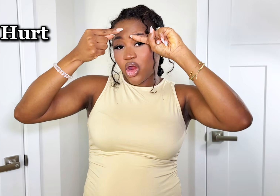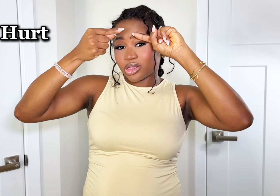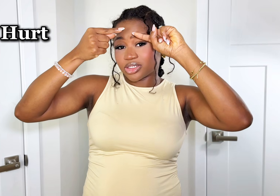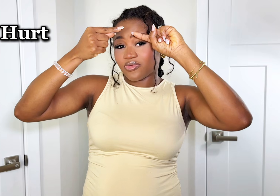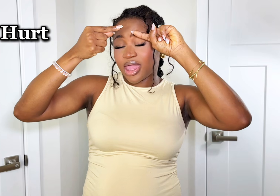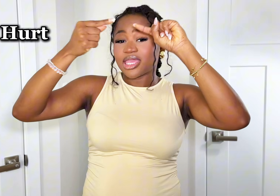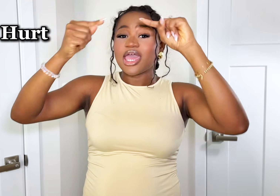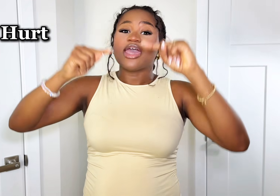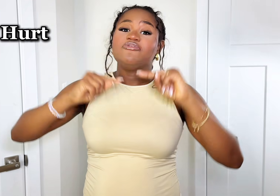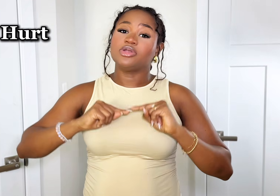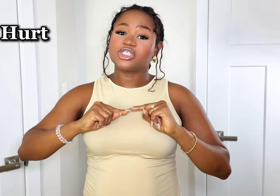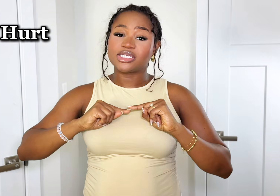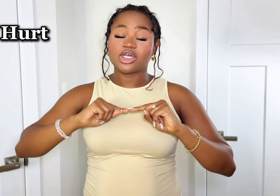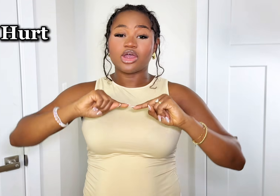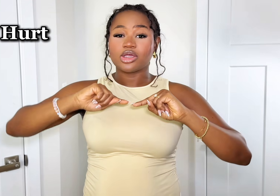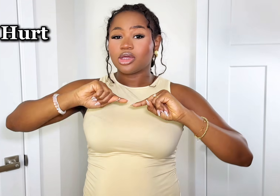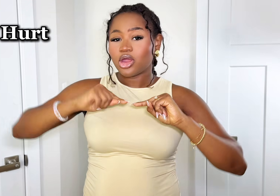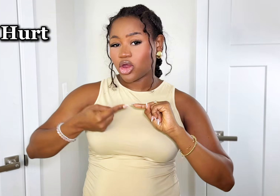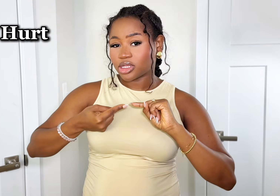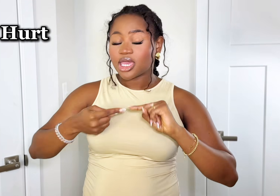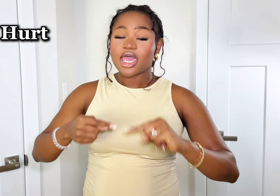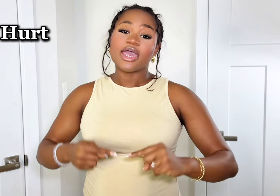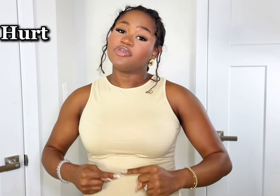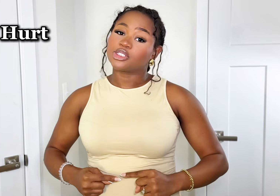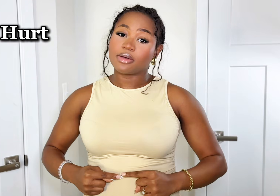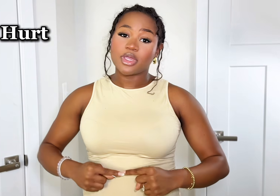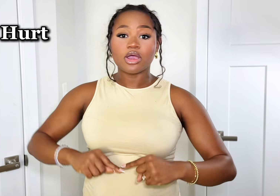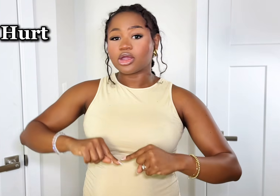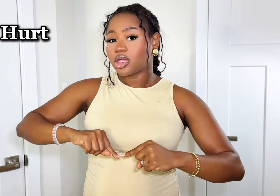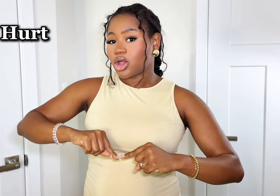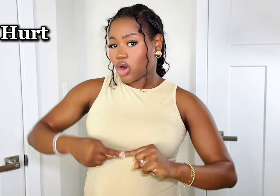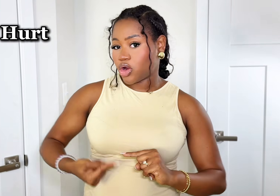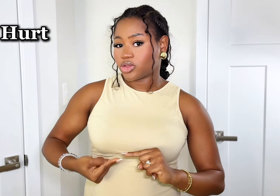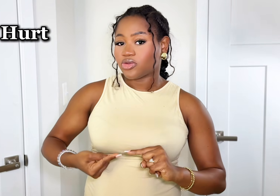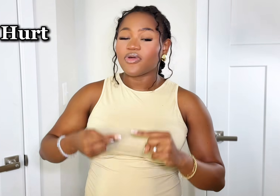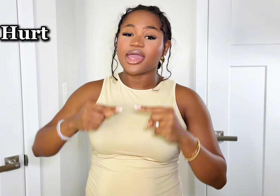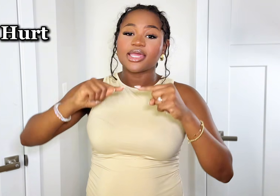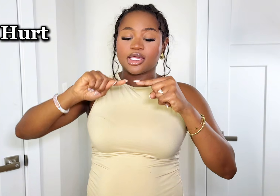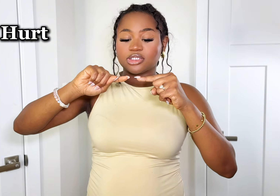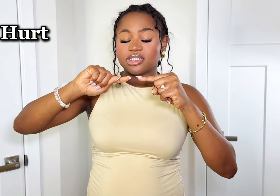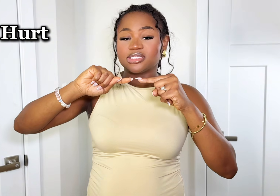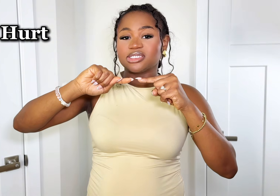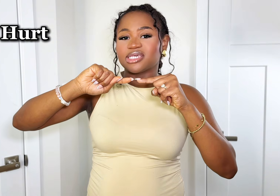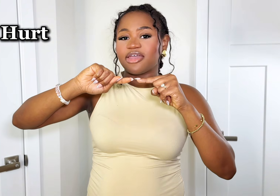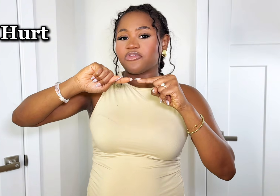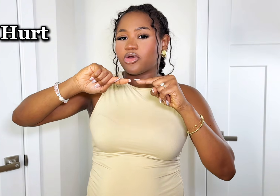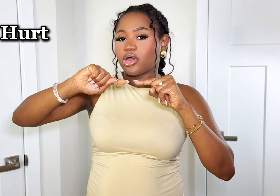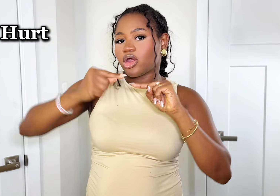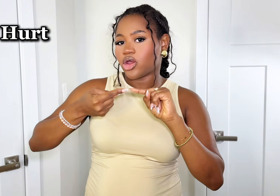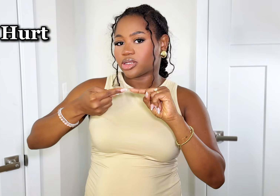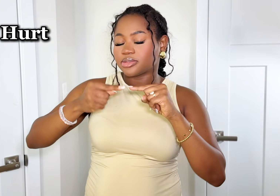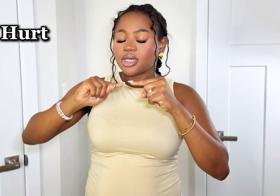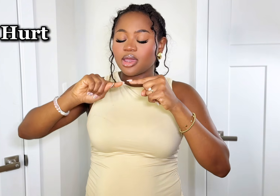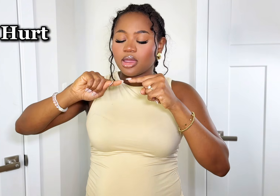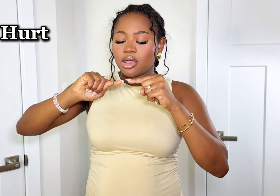hurt, right? If your chest hurt, hurt. If your tummy hurt, hurt, right? So this is a sign for hurt.